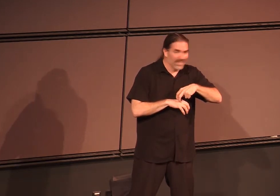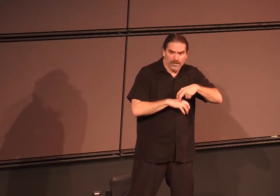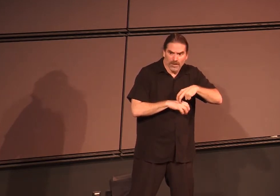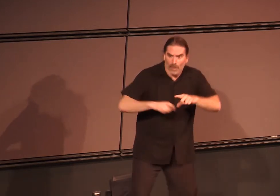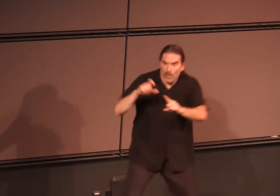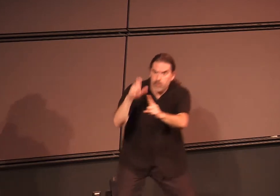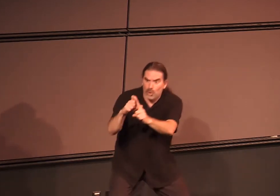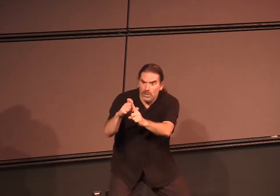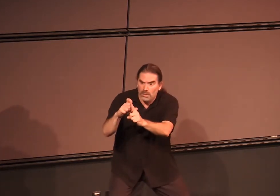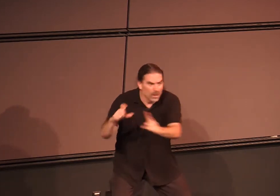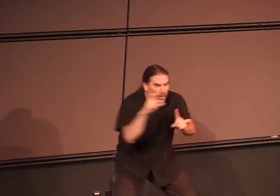But